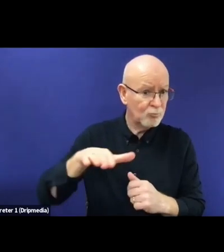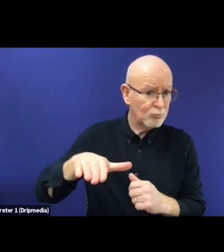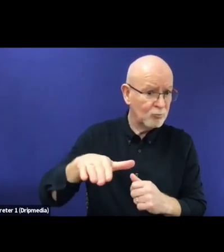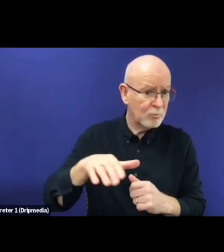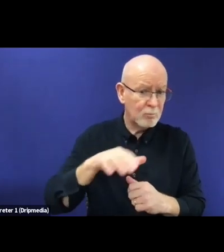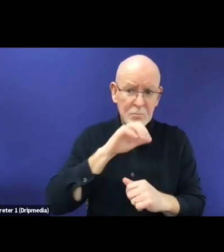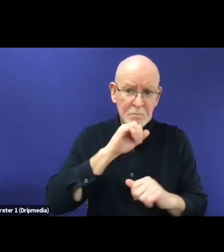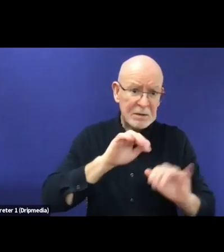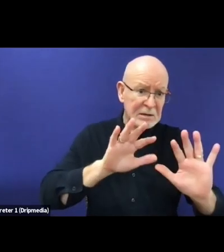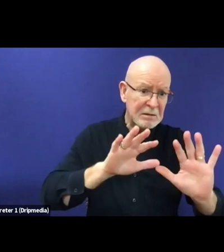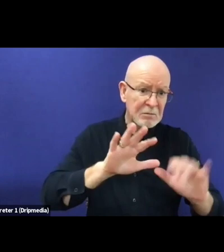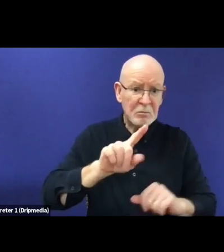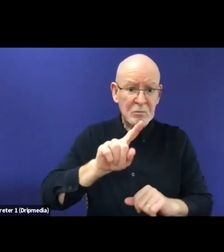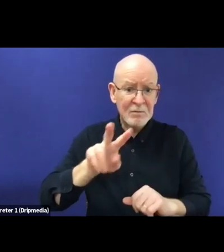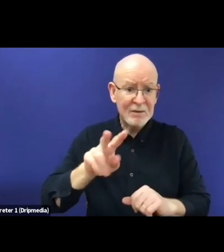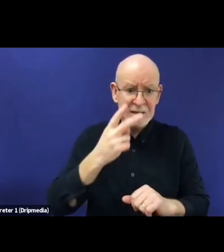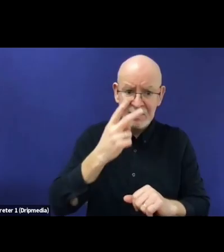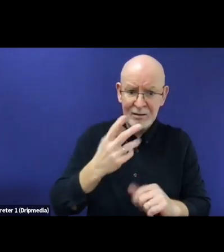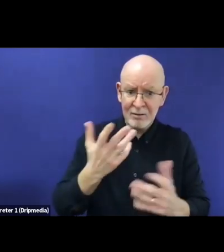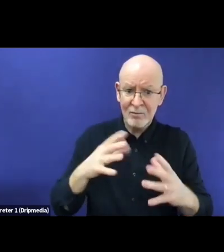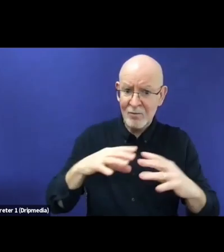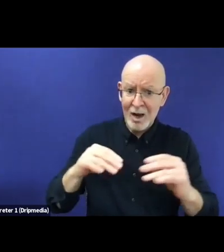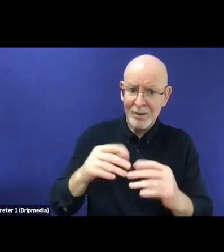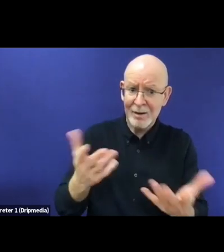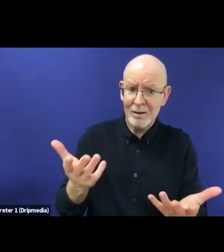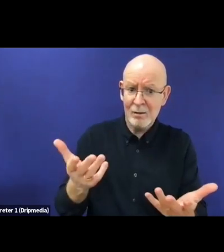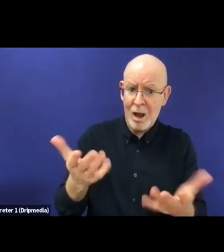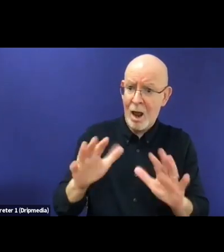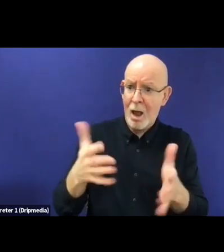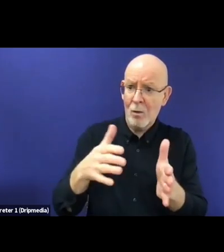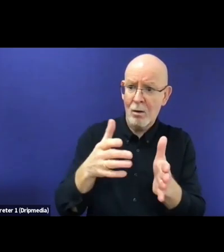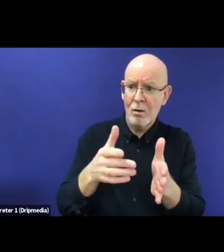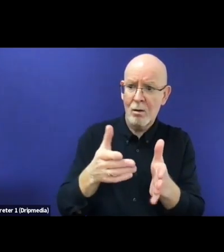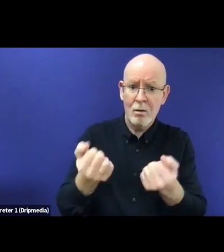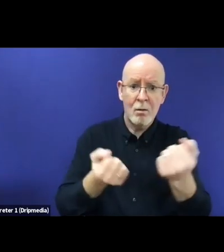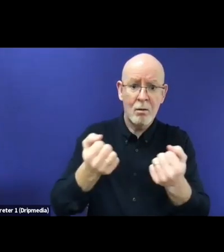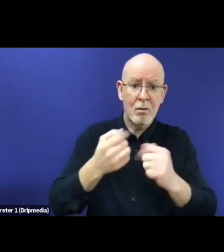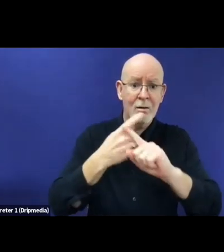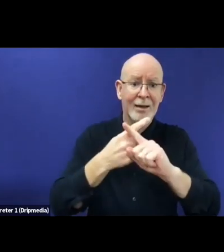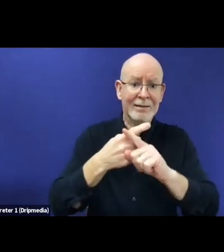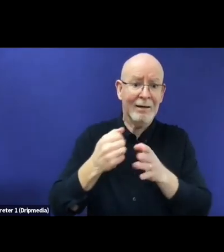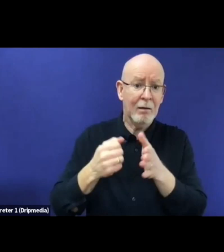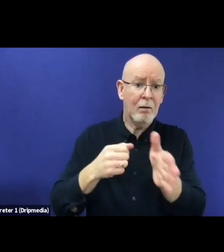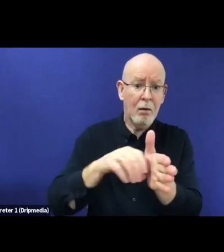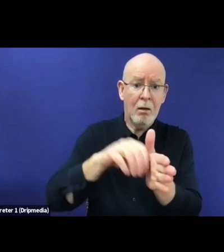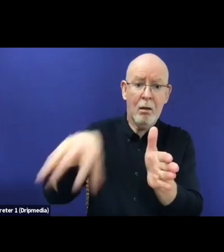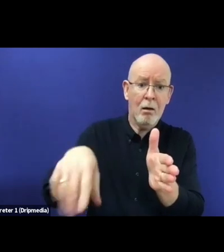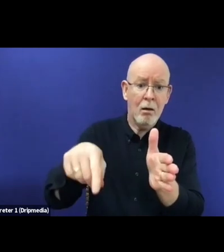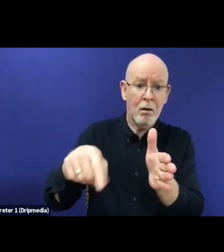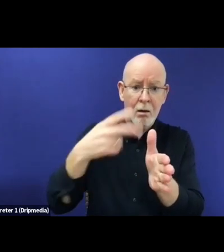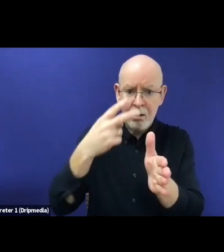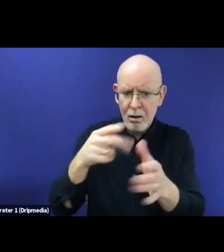people want our organs, and that's the reason why we are resettled in this point. So I